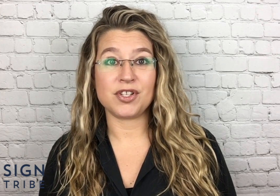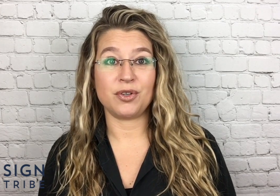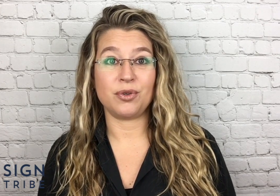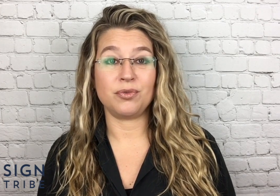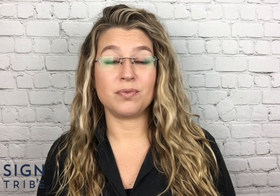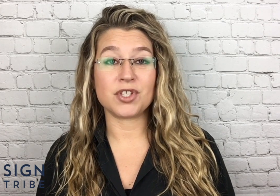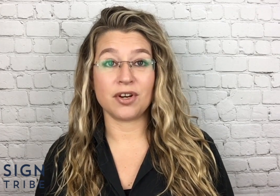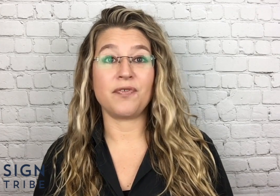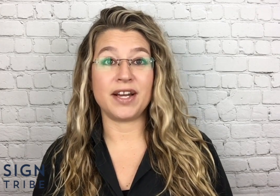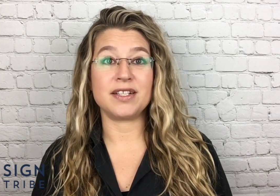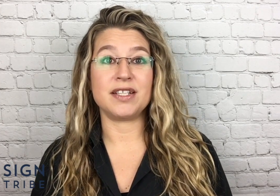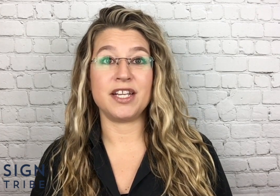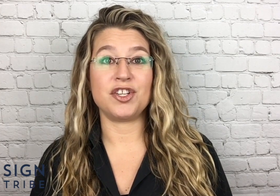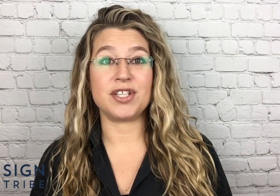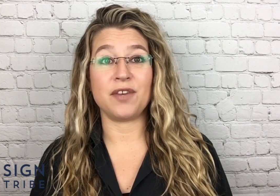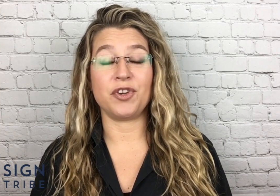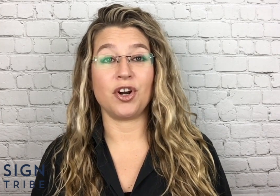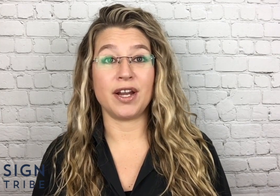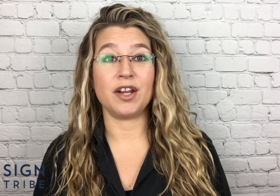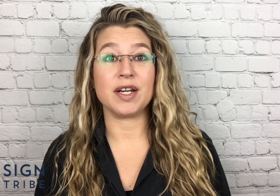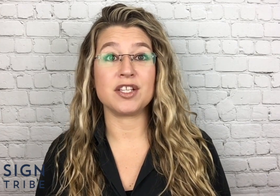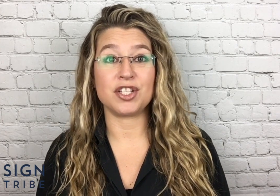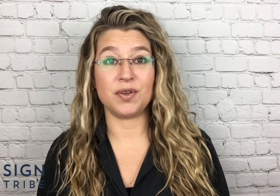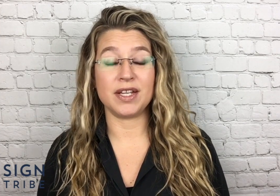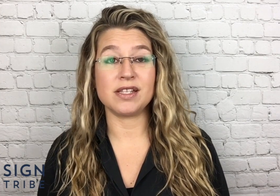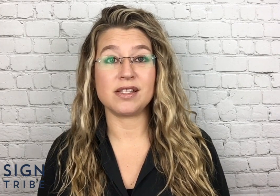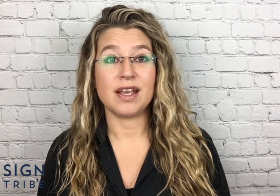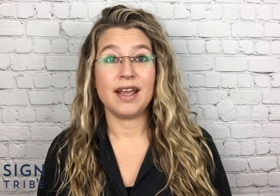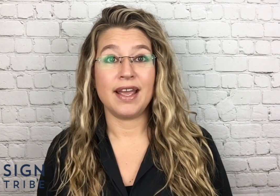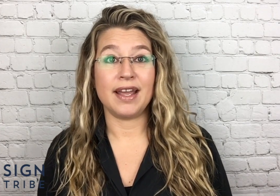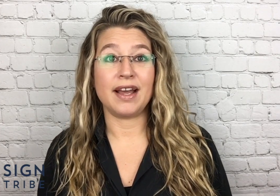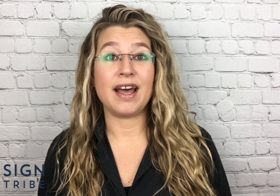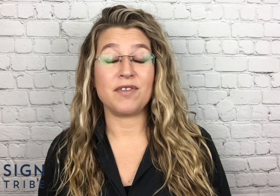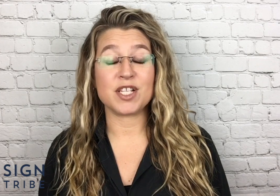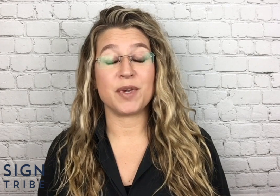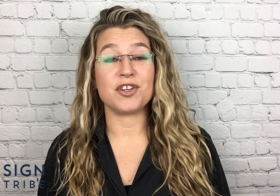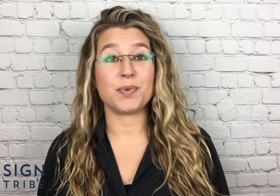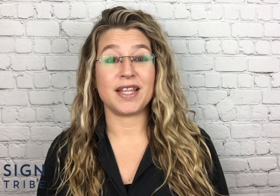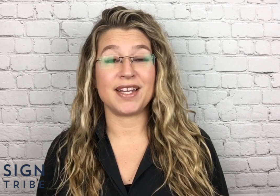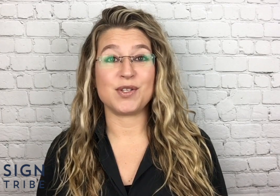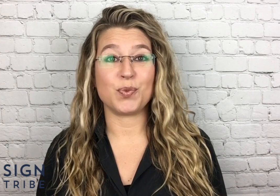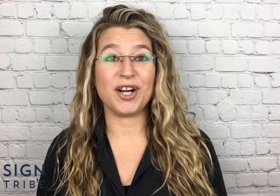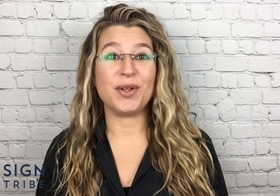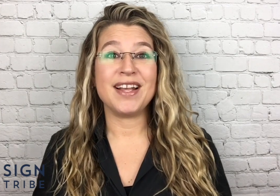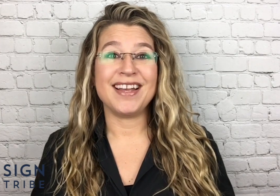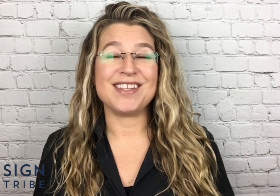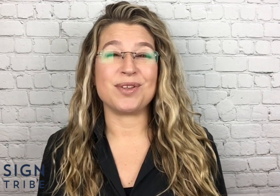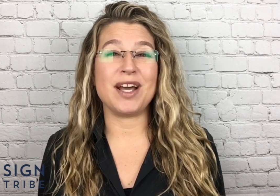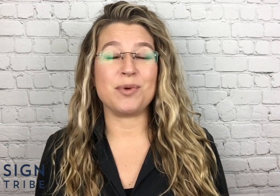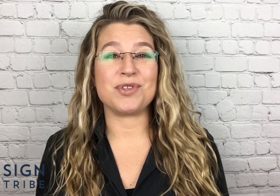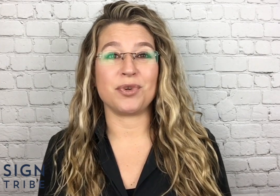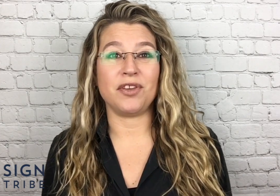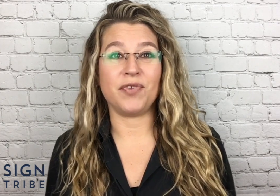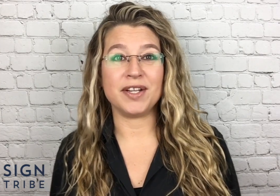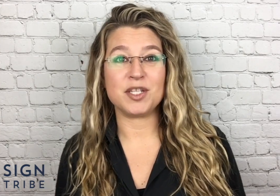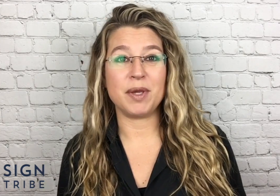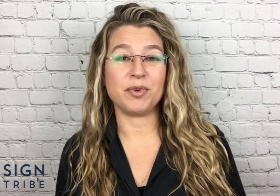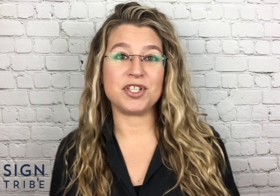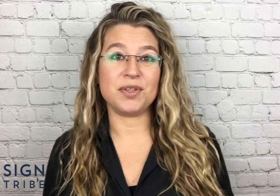also certified to teach deaf and hard of hearing students. And I have experience with that as well. And so that was really fun to be able to do